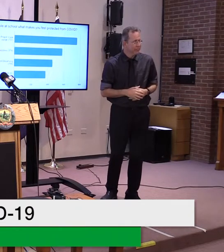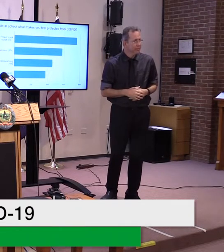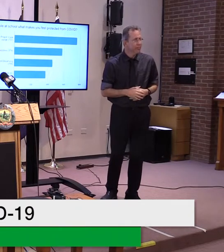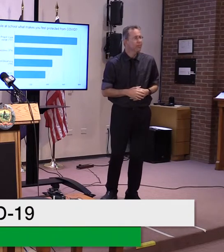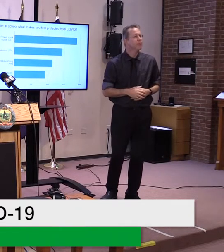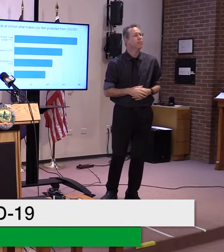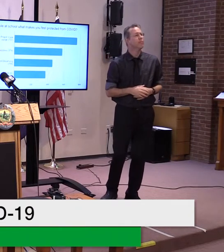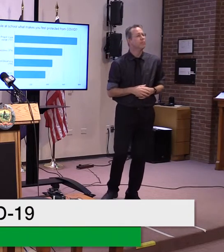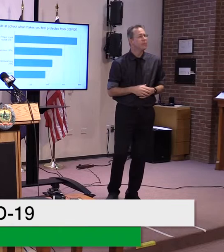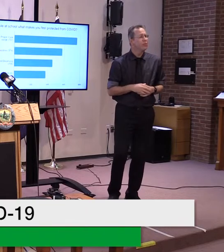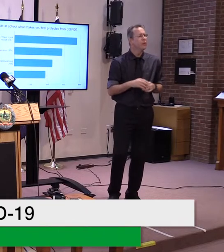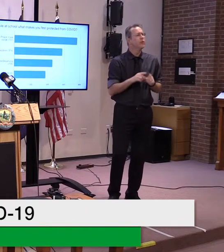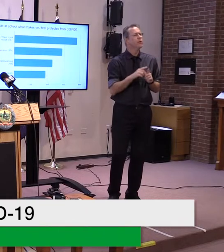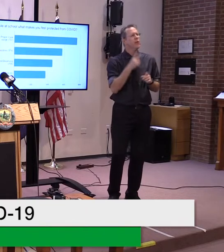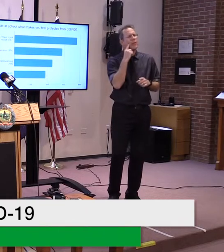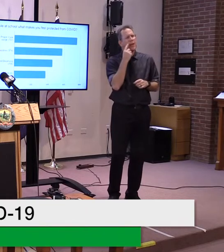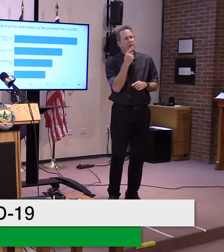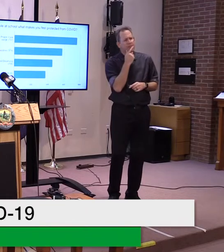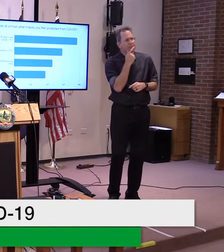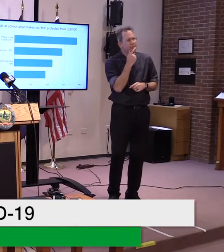and sanitization